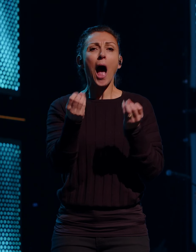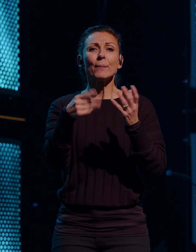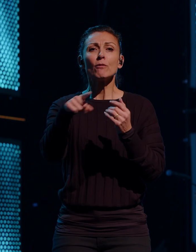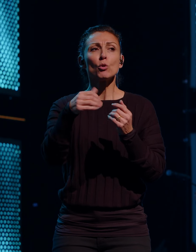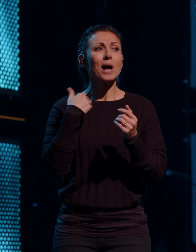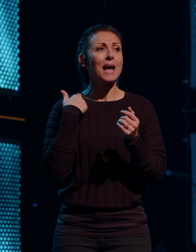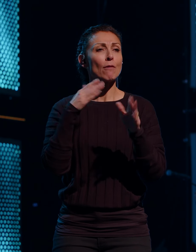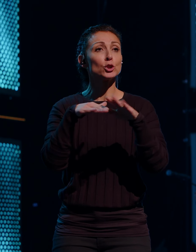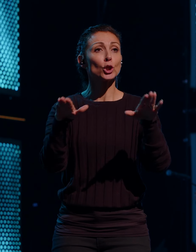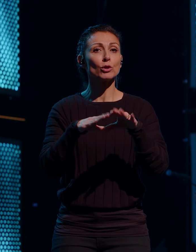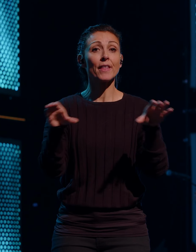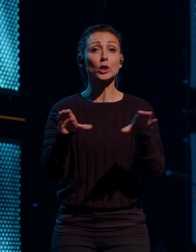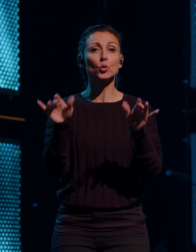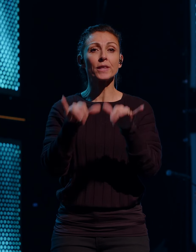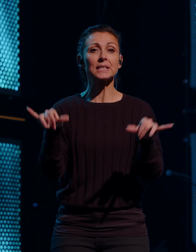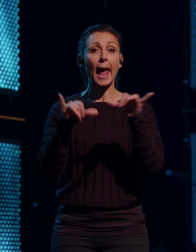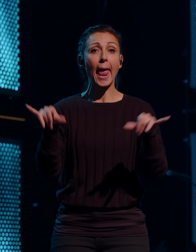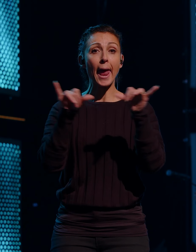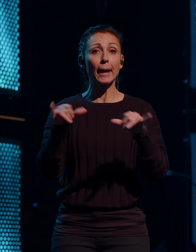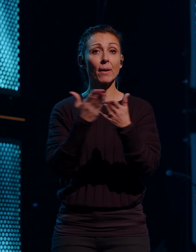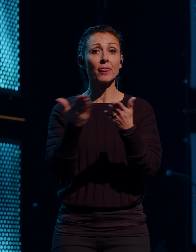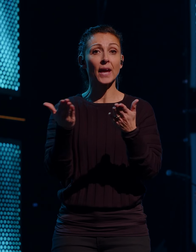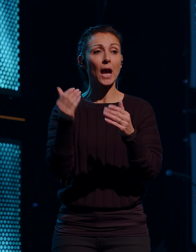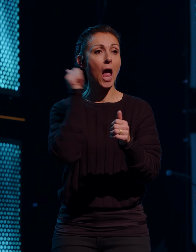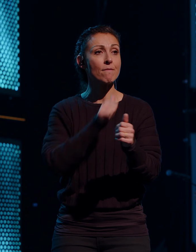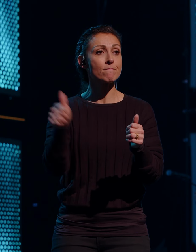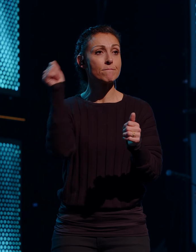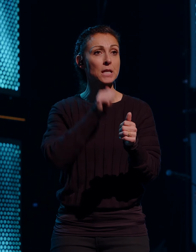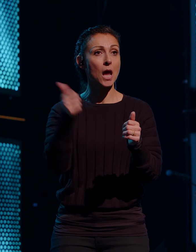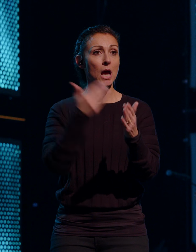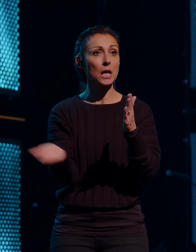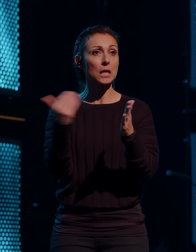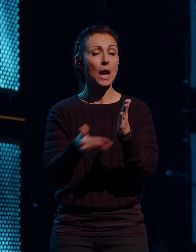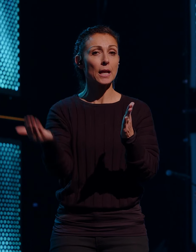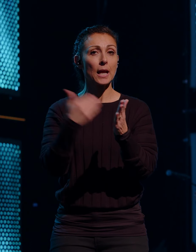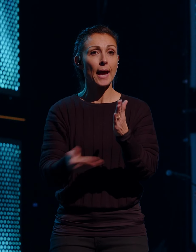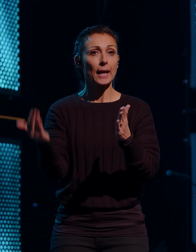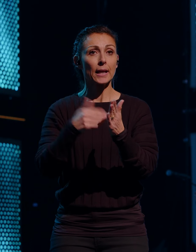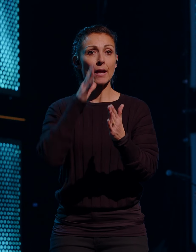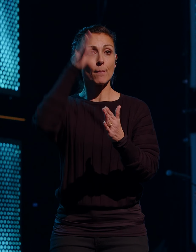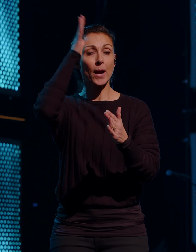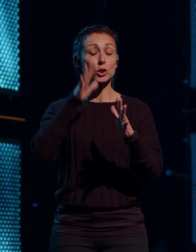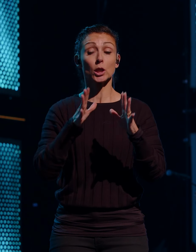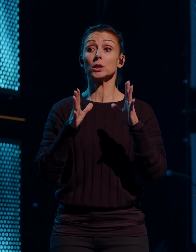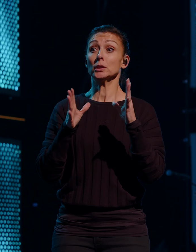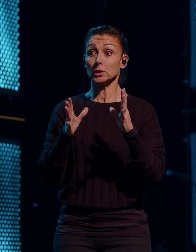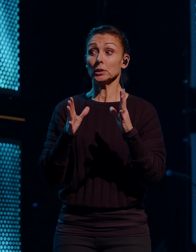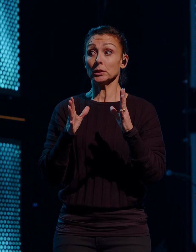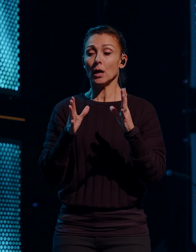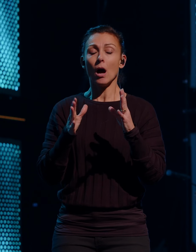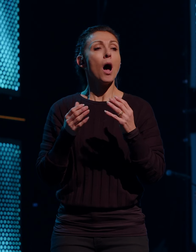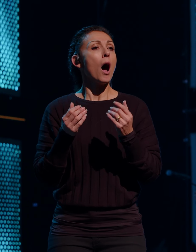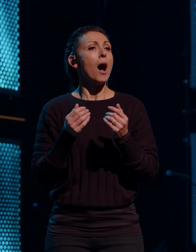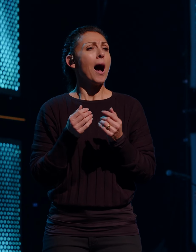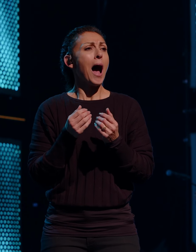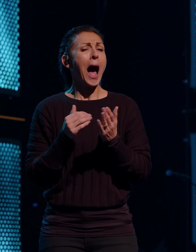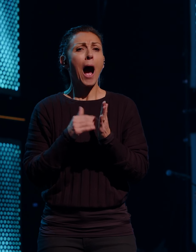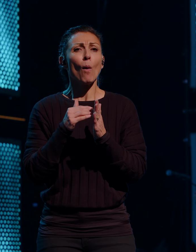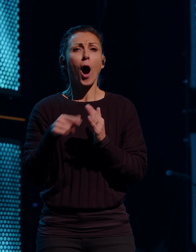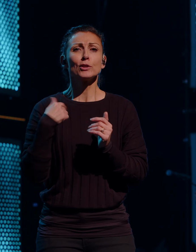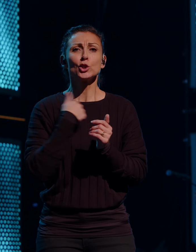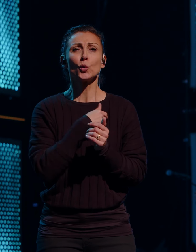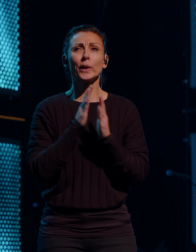again for days upon days? Like, everybody has their limits. Like, sooner or later, you're going to snap once in a while. You ever pray that, like, Lord, help me not to snap today? Like, I